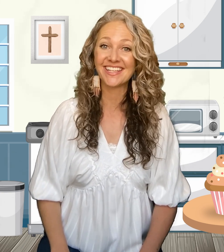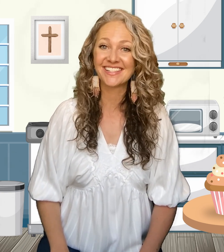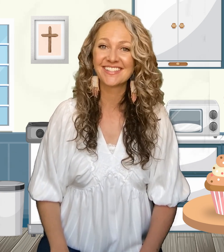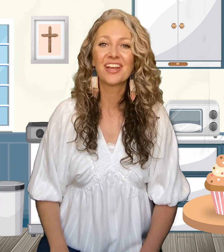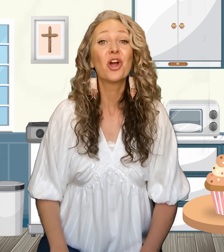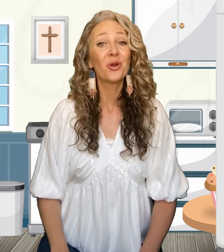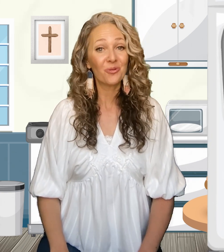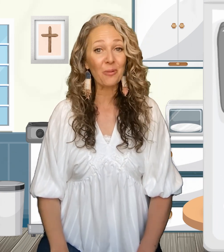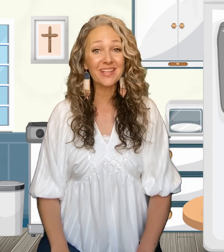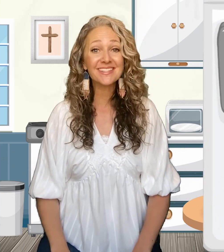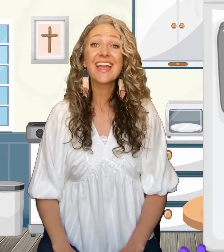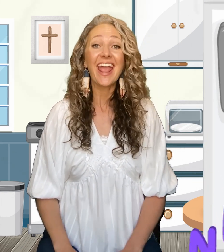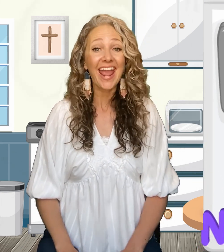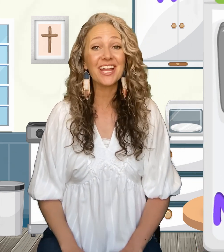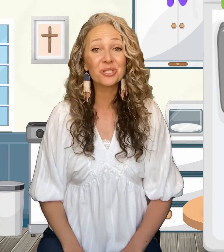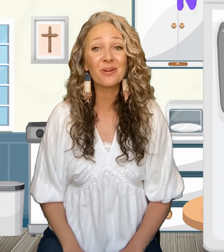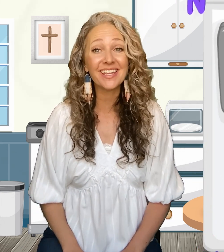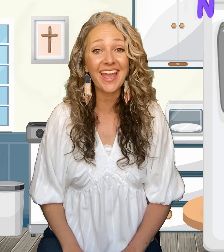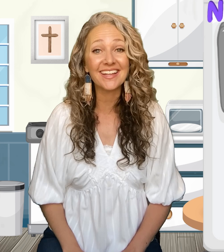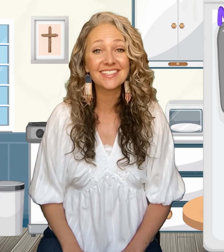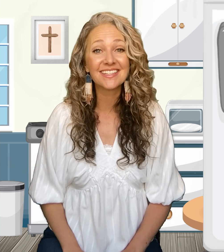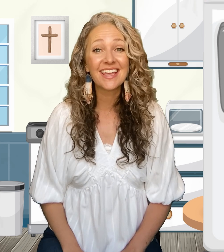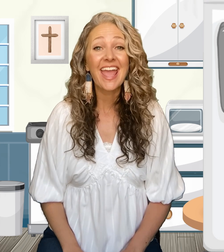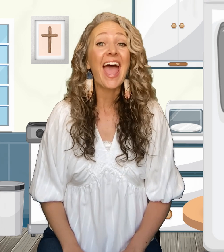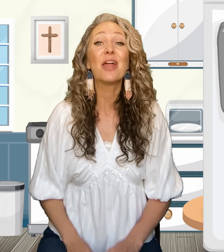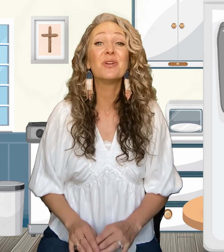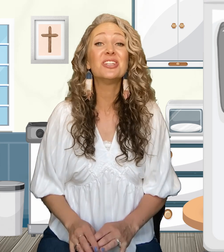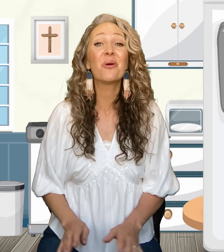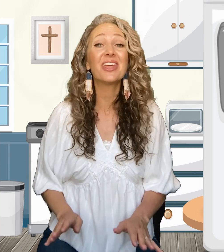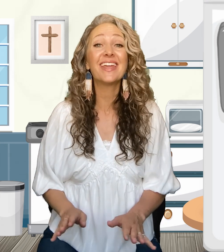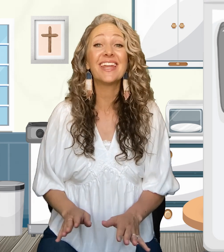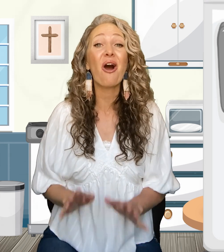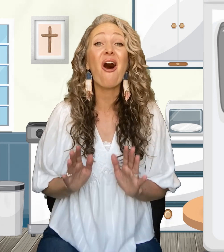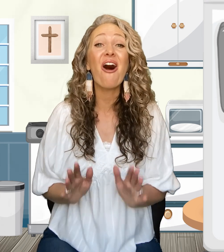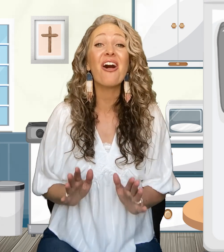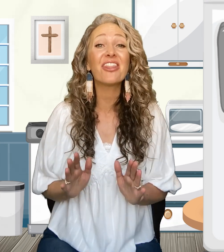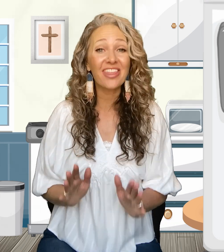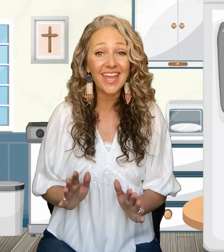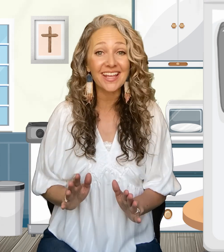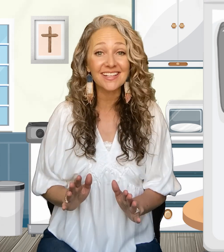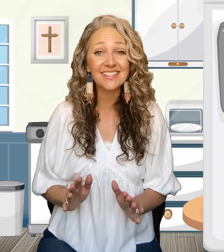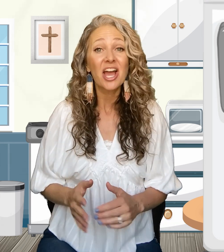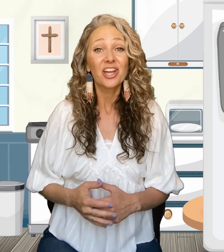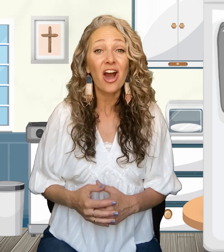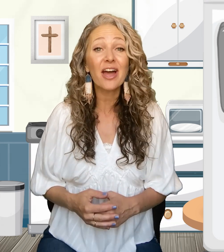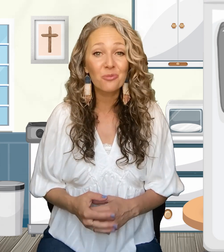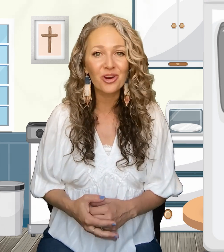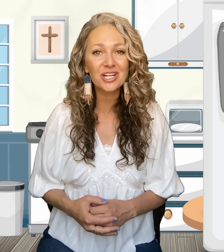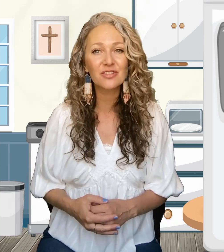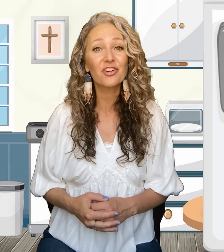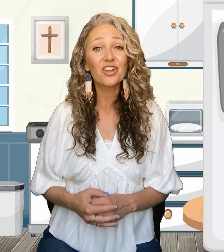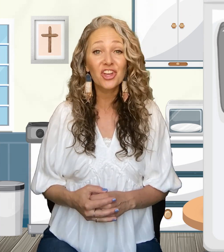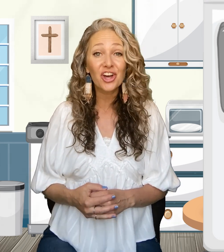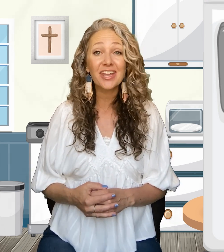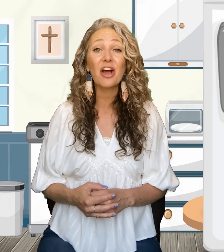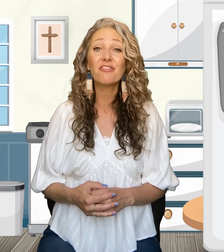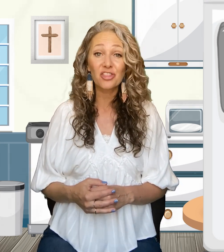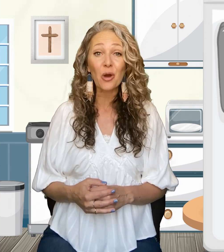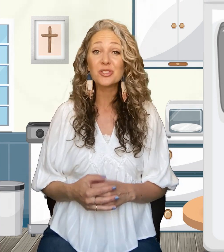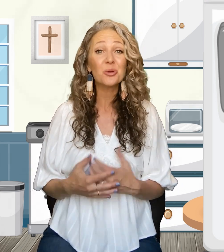is, Romans 8:28. And we know that in all things, God works for the good of those who